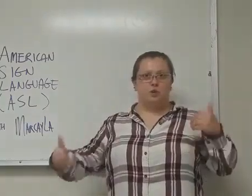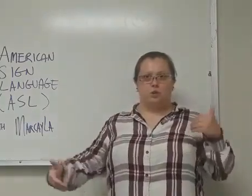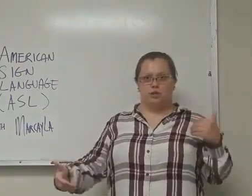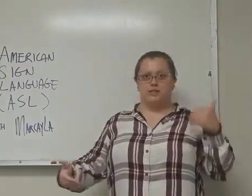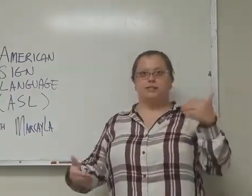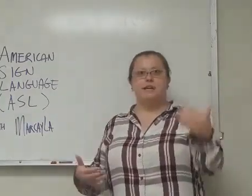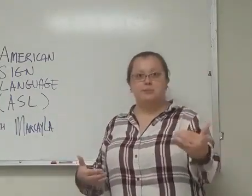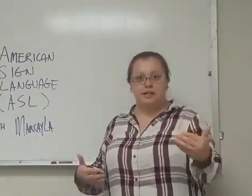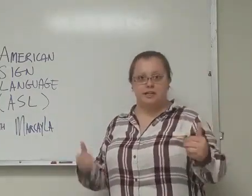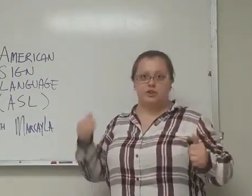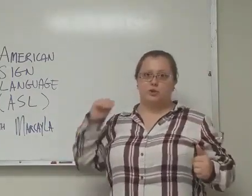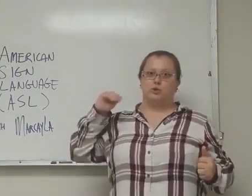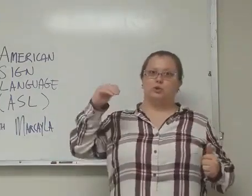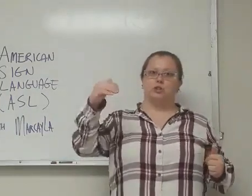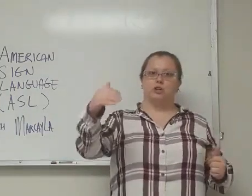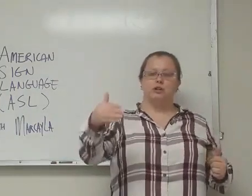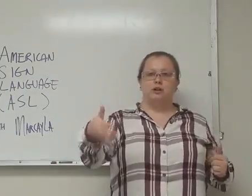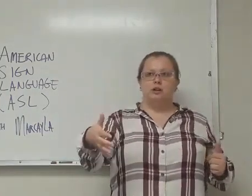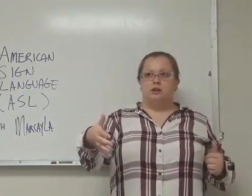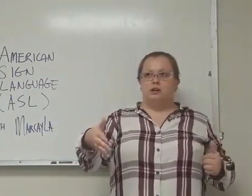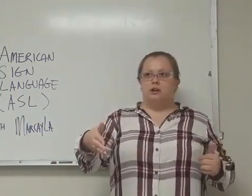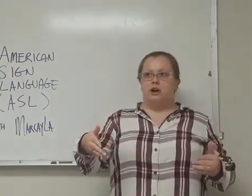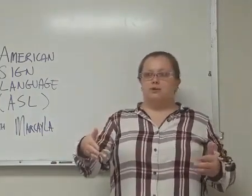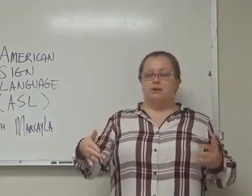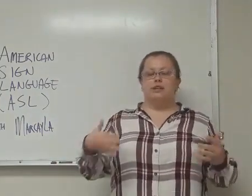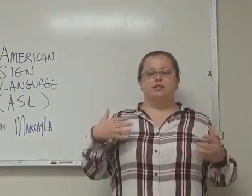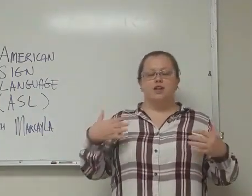or a statement, or I mean, it's